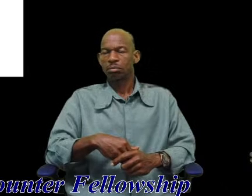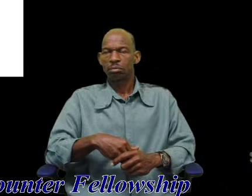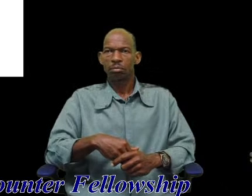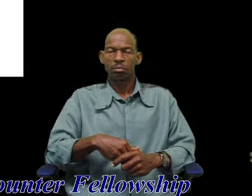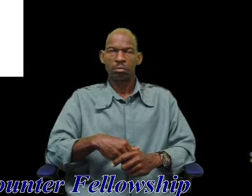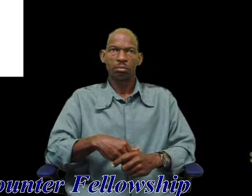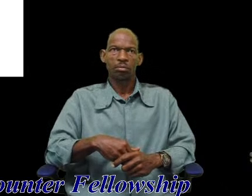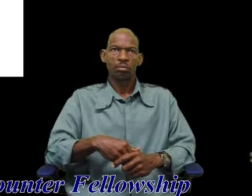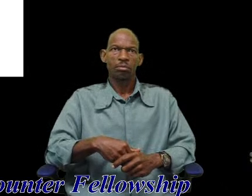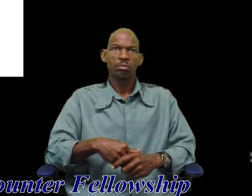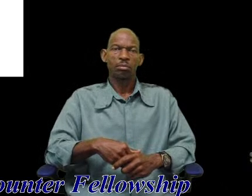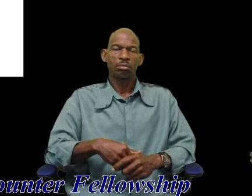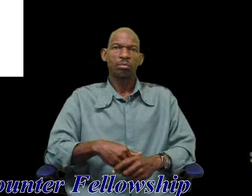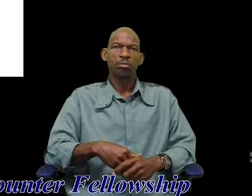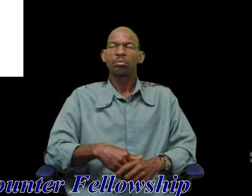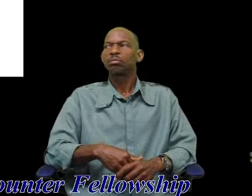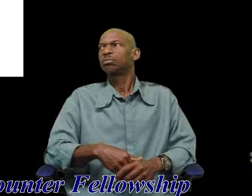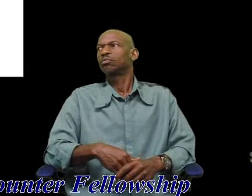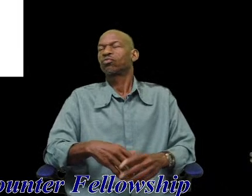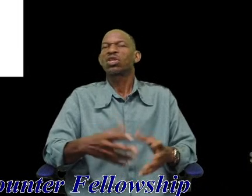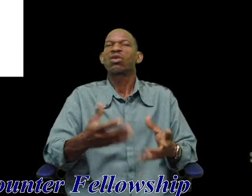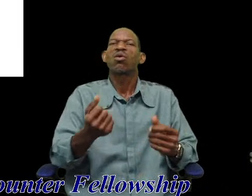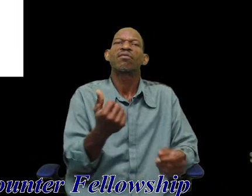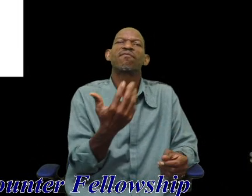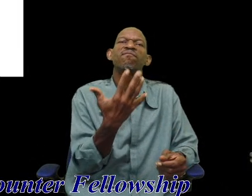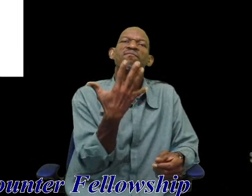Right, so I want about 5 sentences.